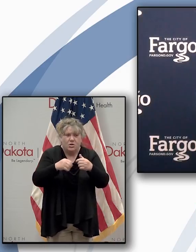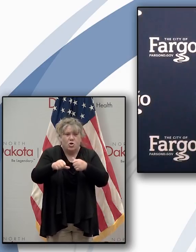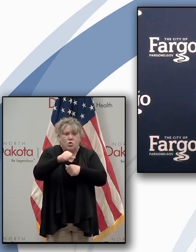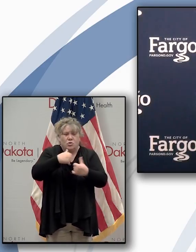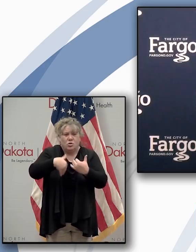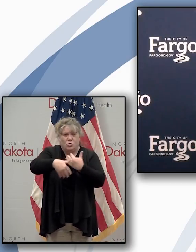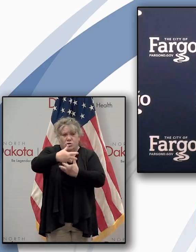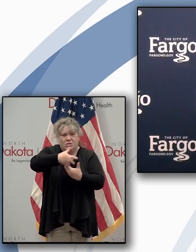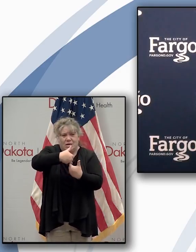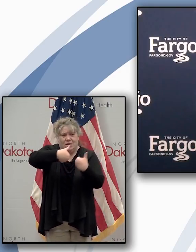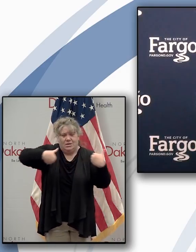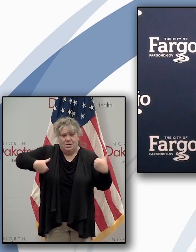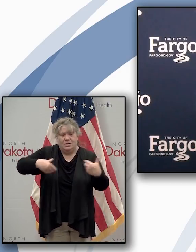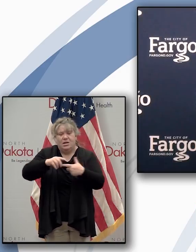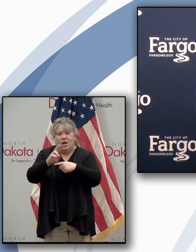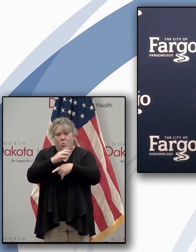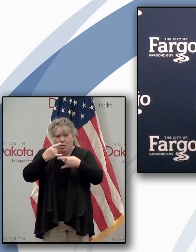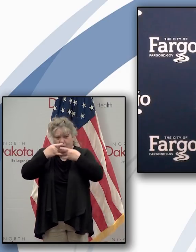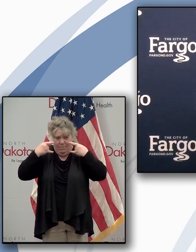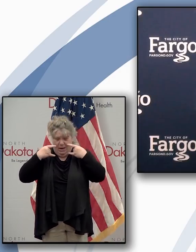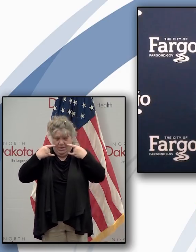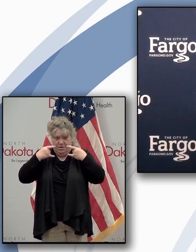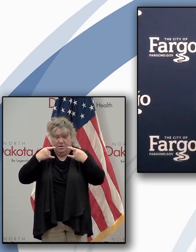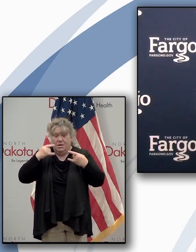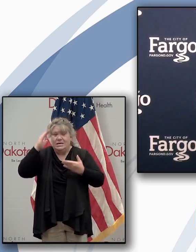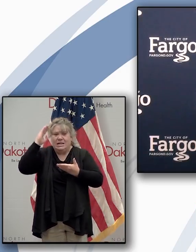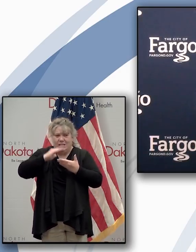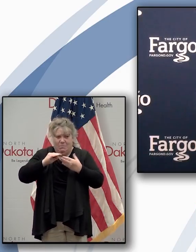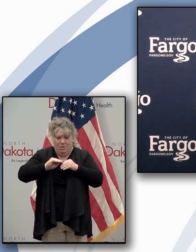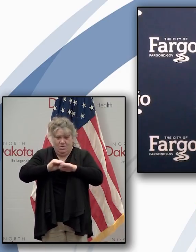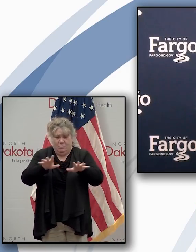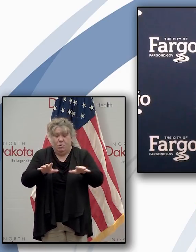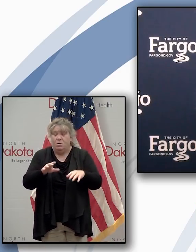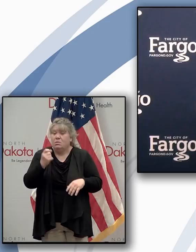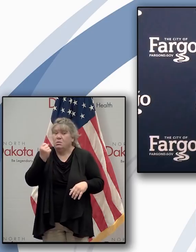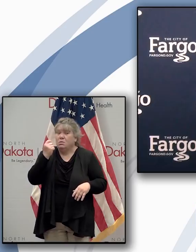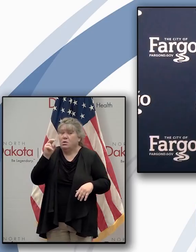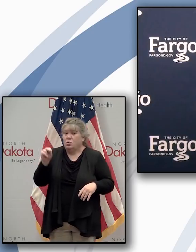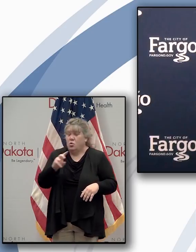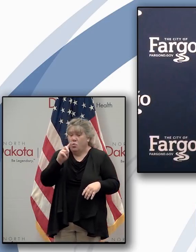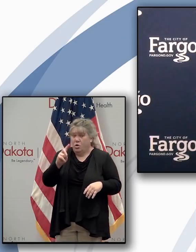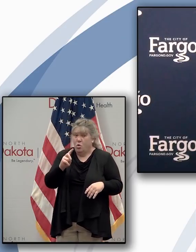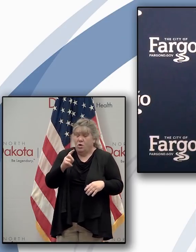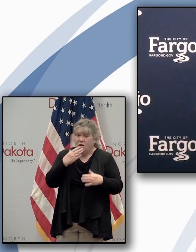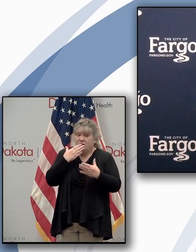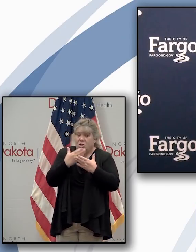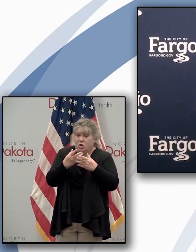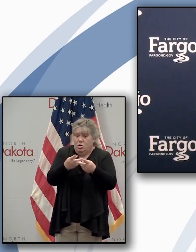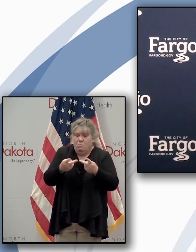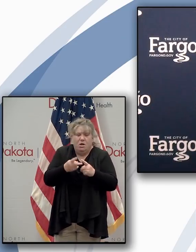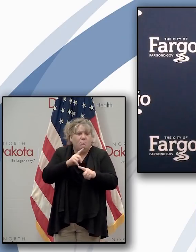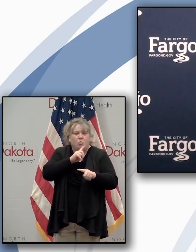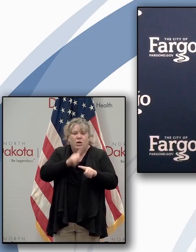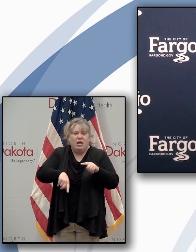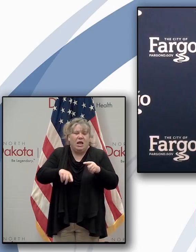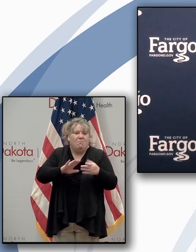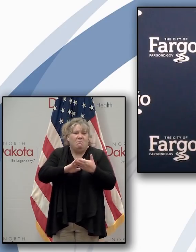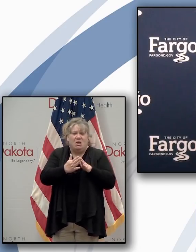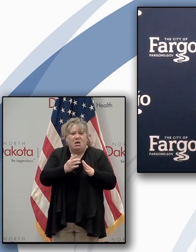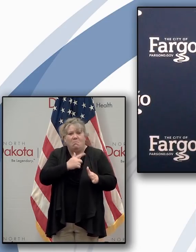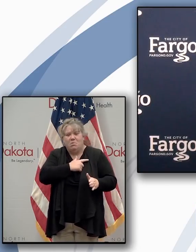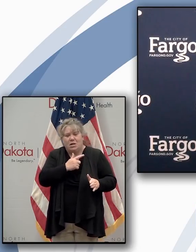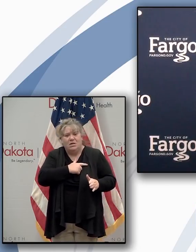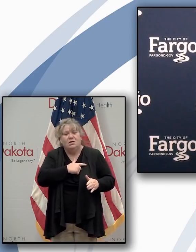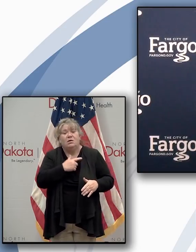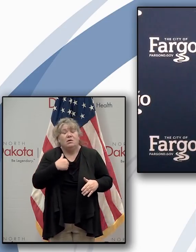face coverings to limit the spread. Our state is in a good spot, but we can't take our foot off the pedal. Therefore,